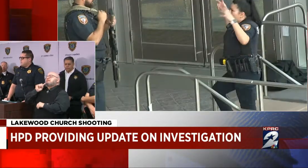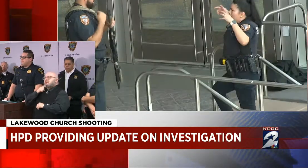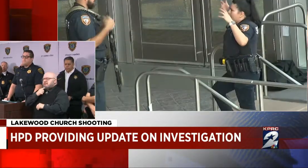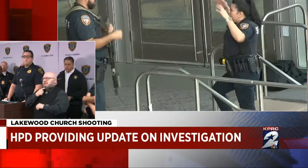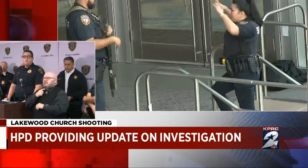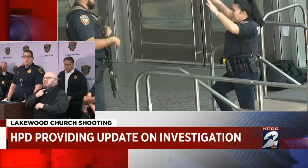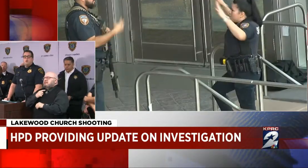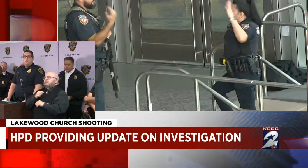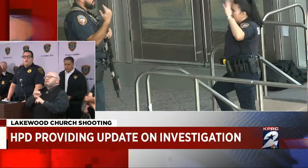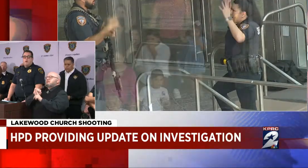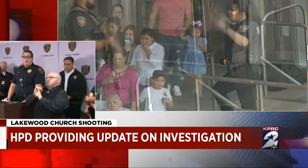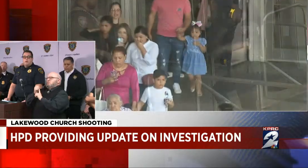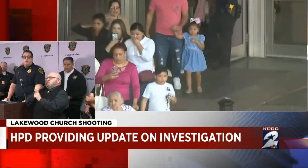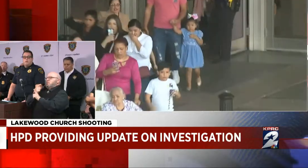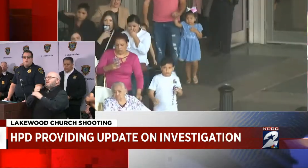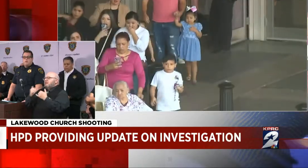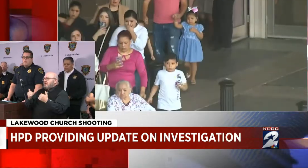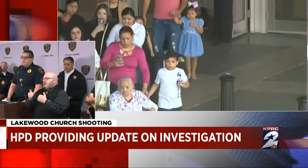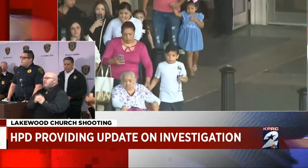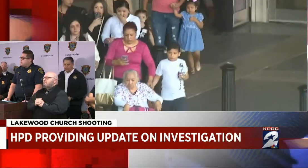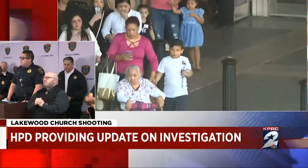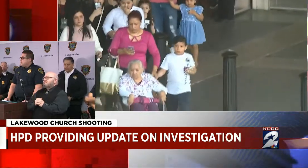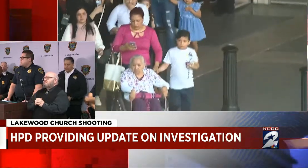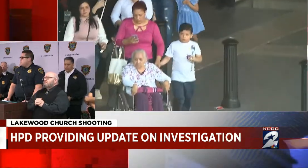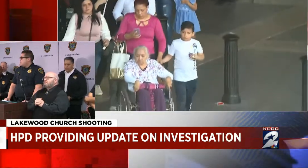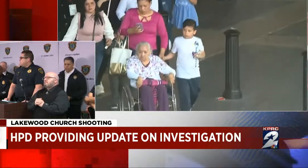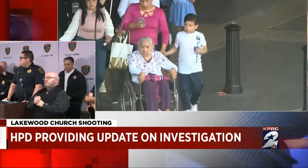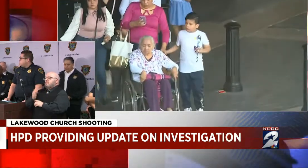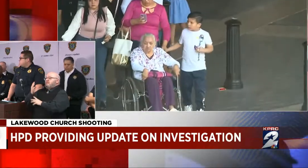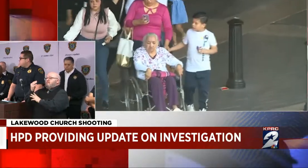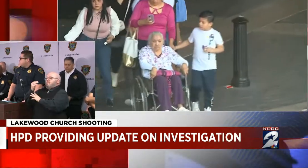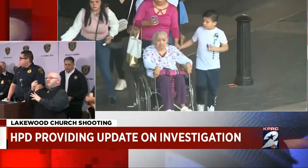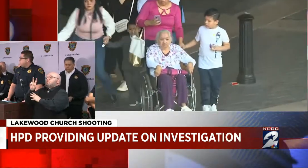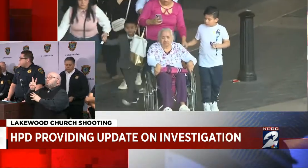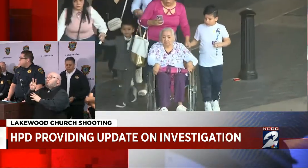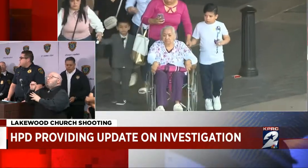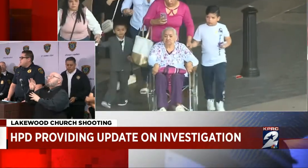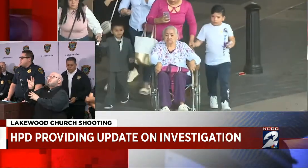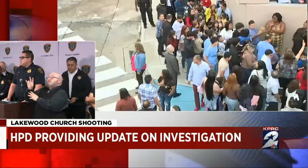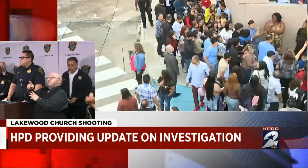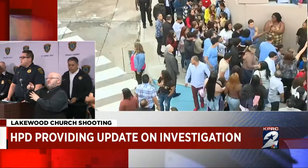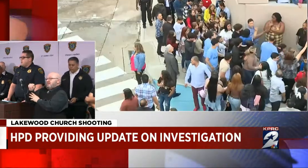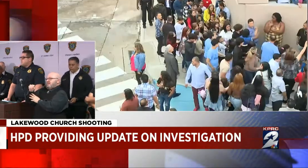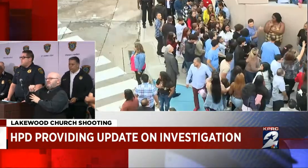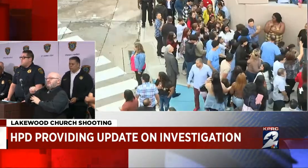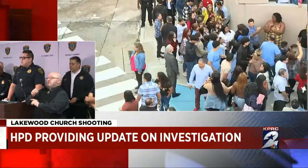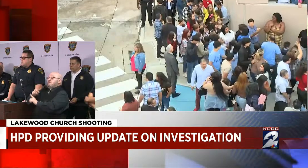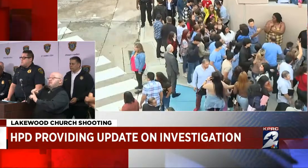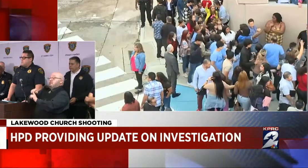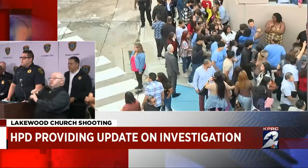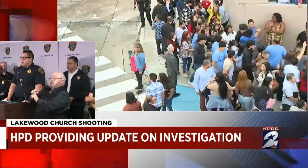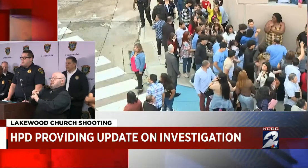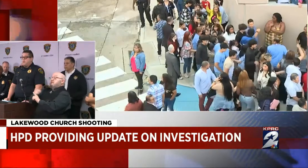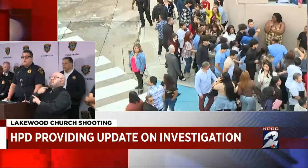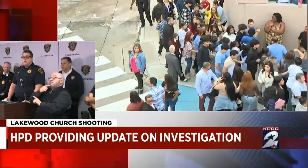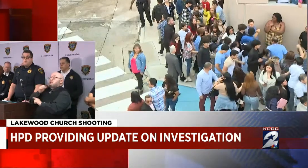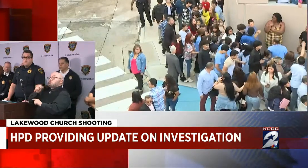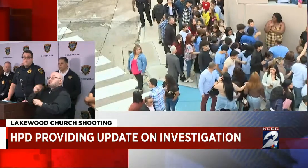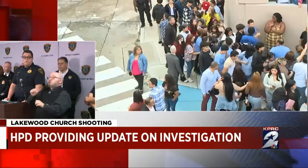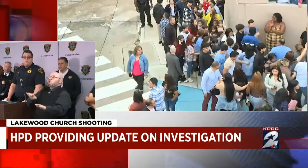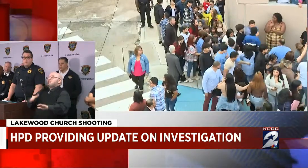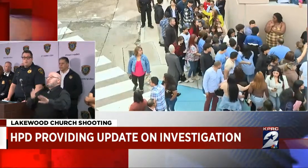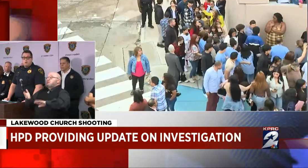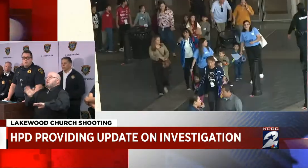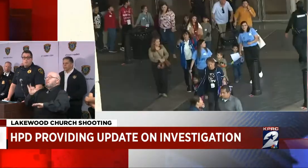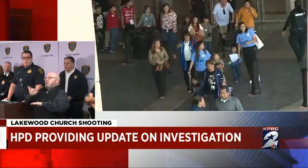this time. And at 2:07 p.m., she is pronounced deceased by